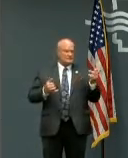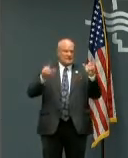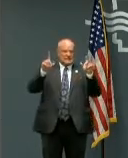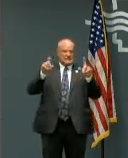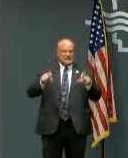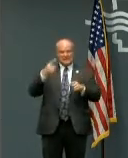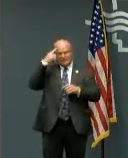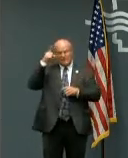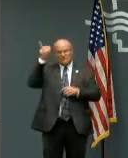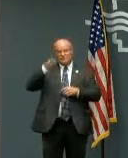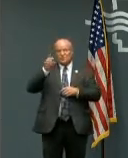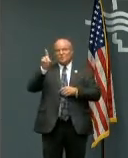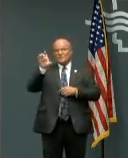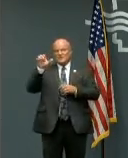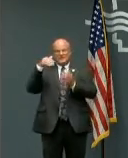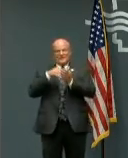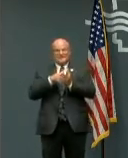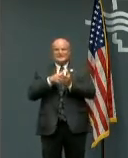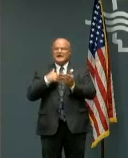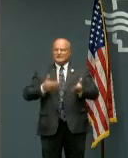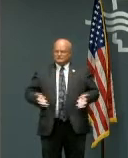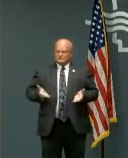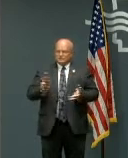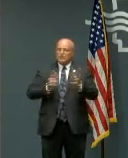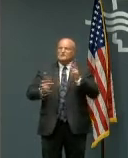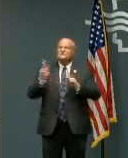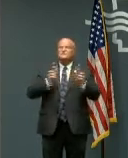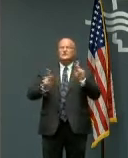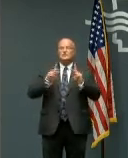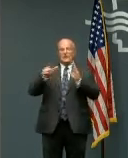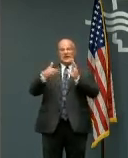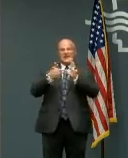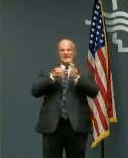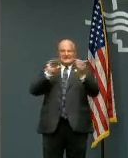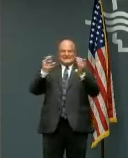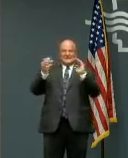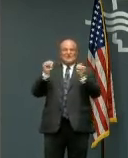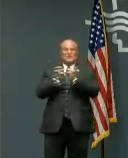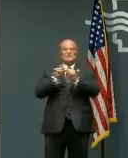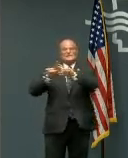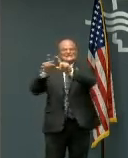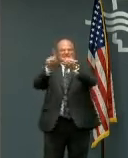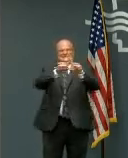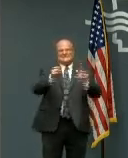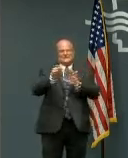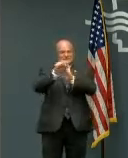tests per 100,000, I want to encourage everybody that this compares us with different